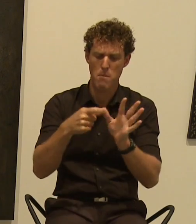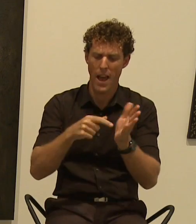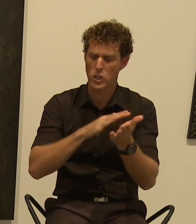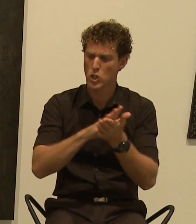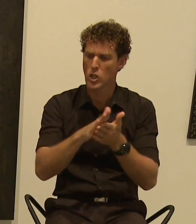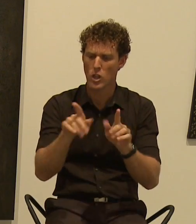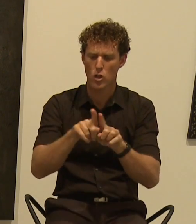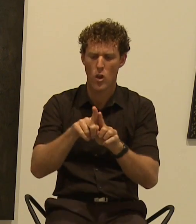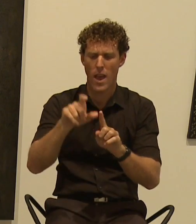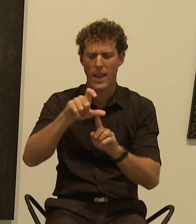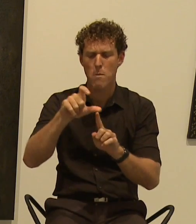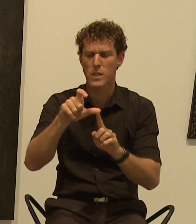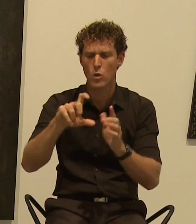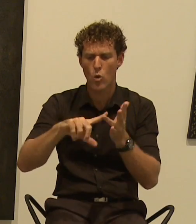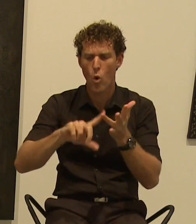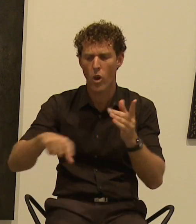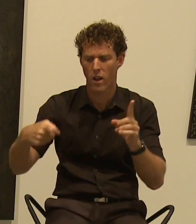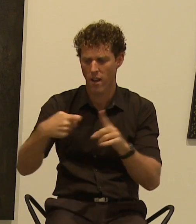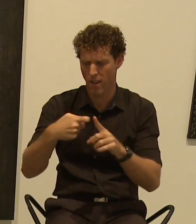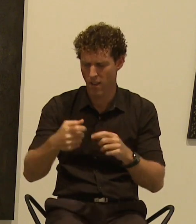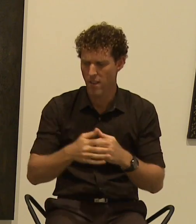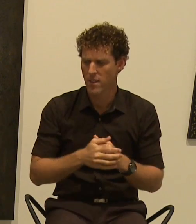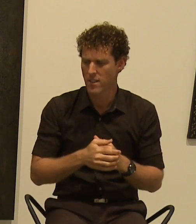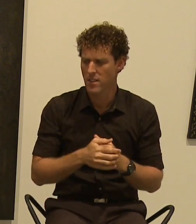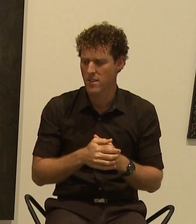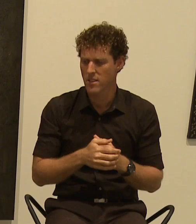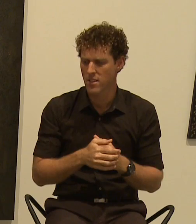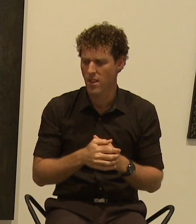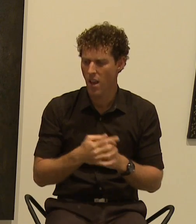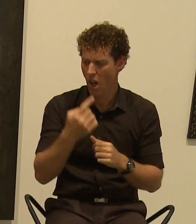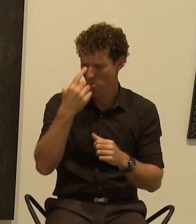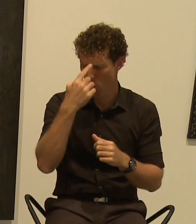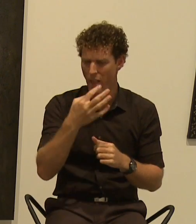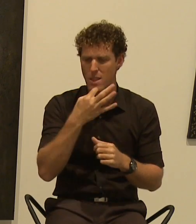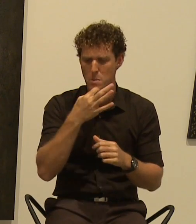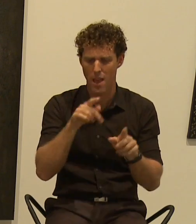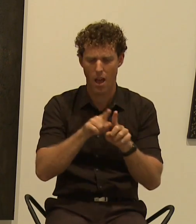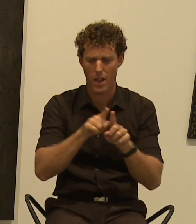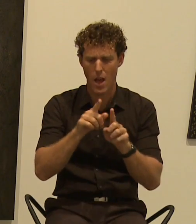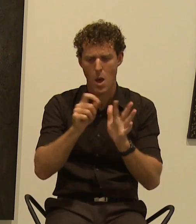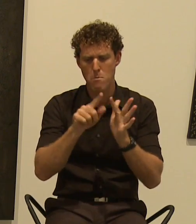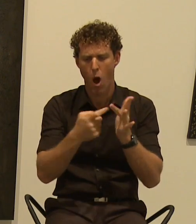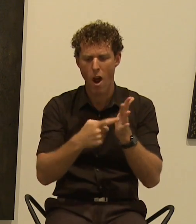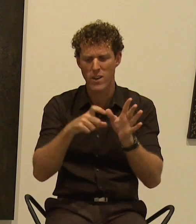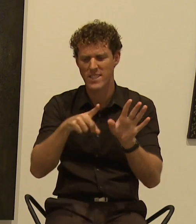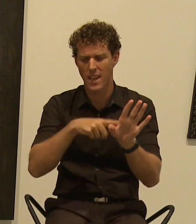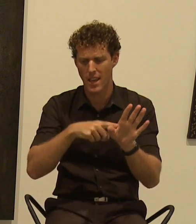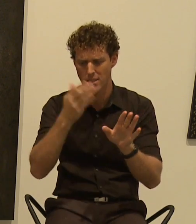he became Captain No Beard. So this idea of piracy and